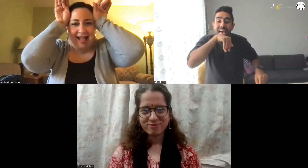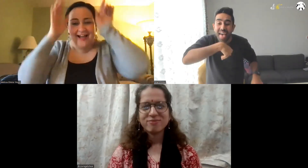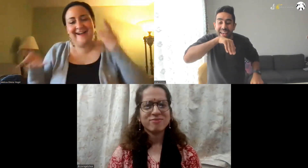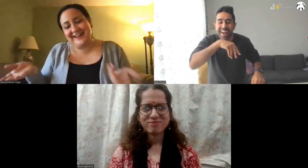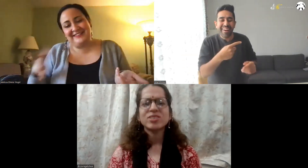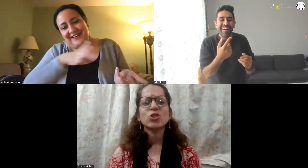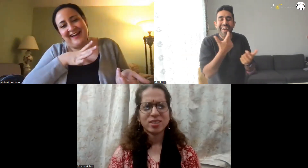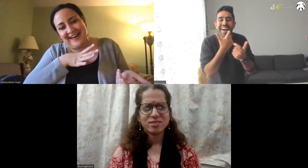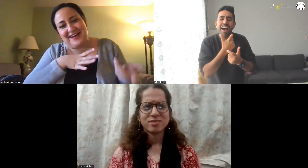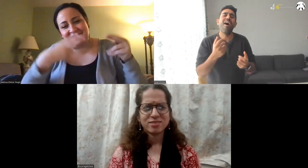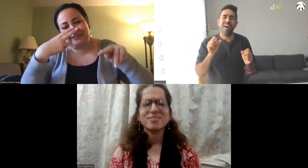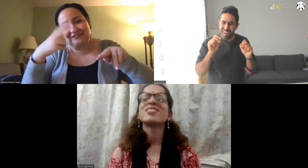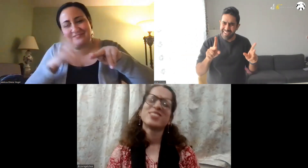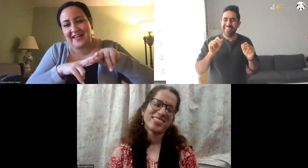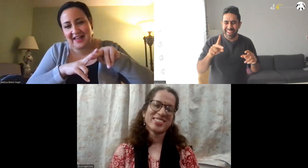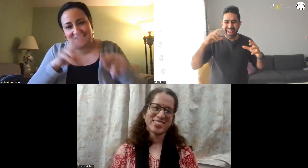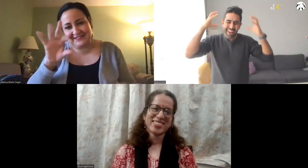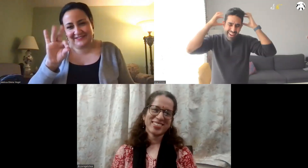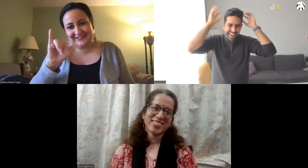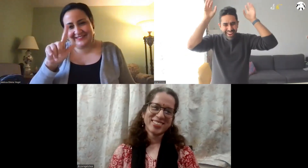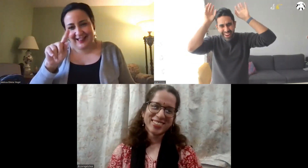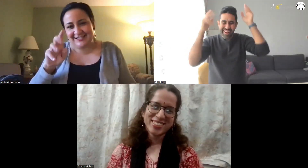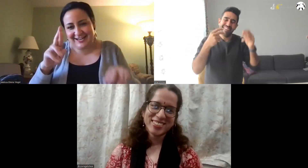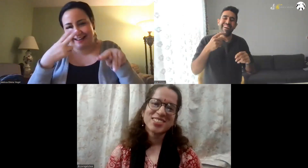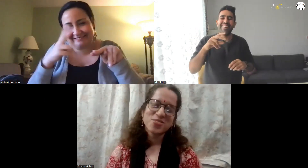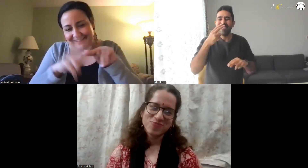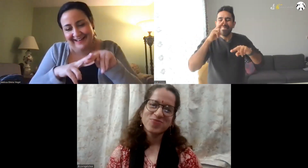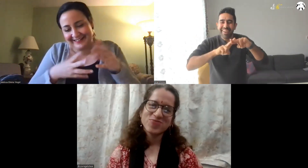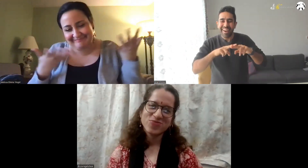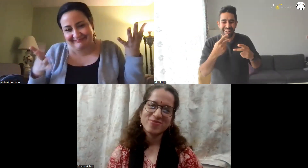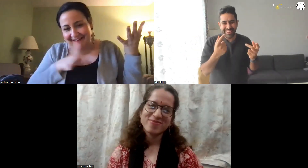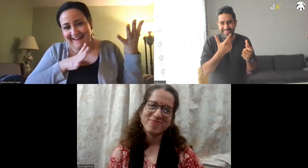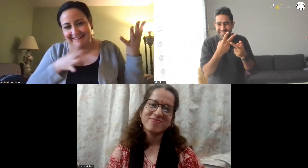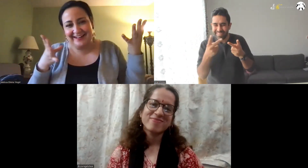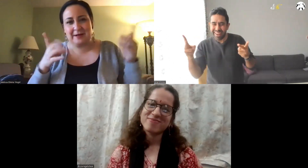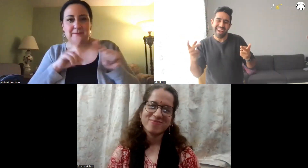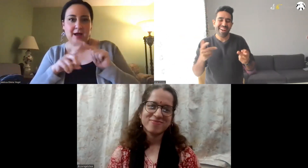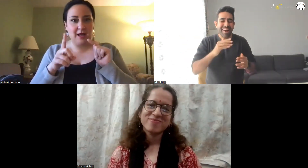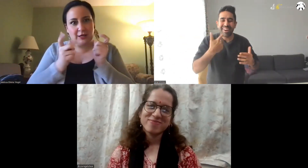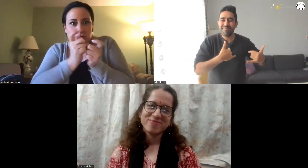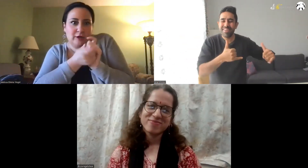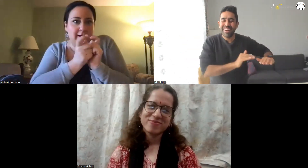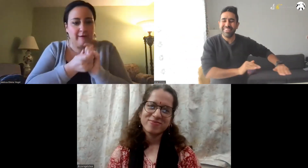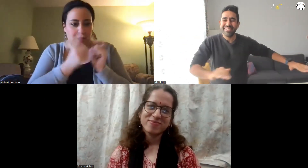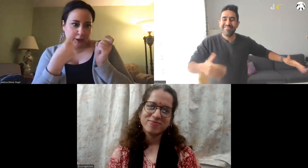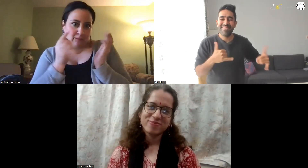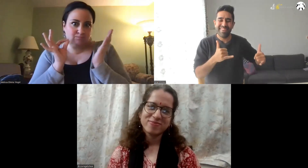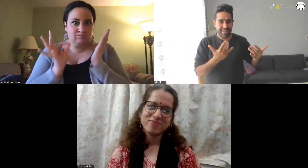you know, they have these different kind of filters, which is okay, the part of,